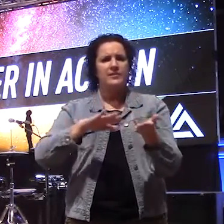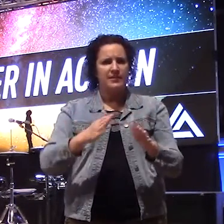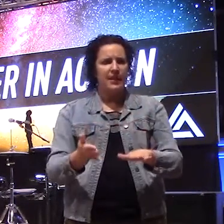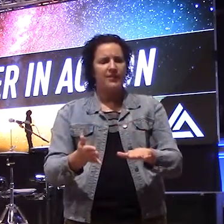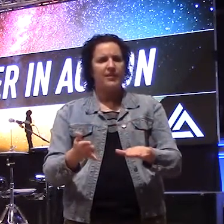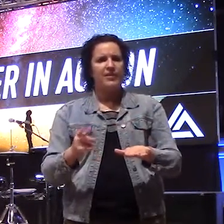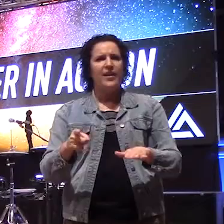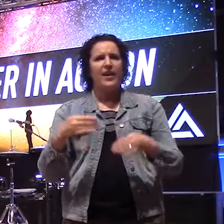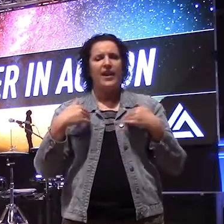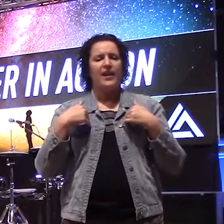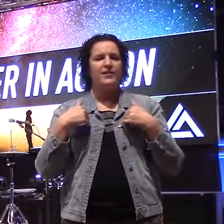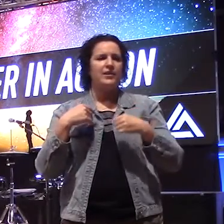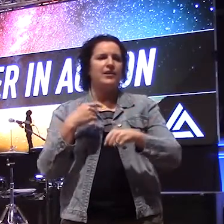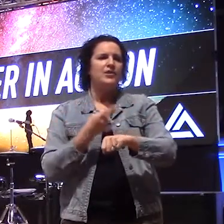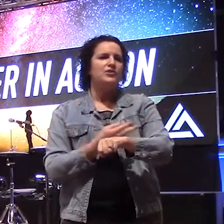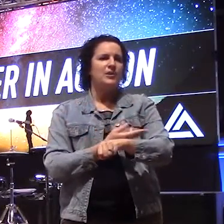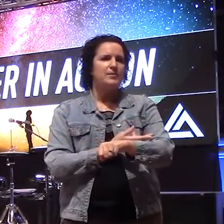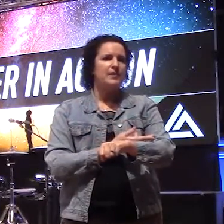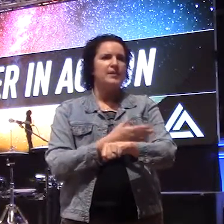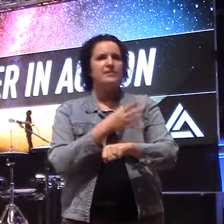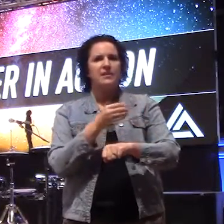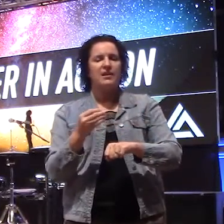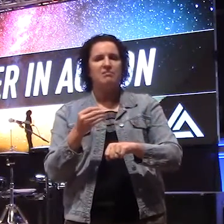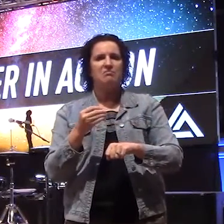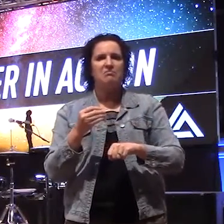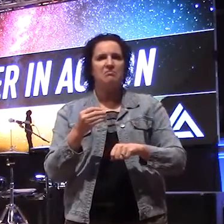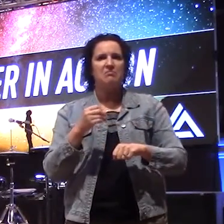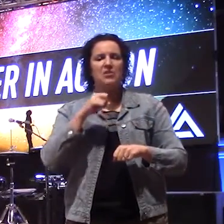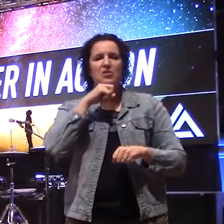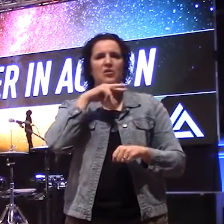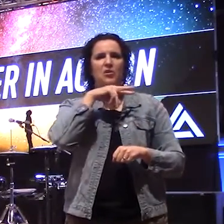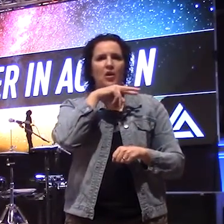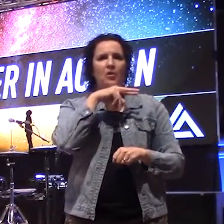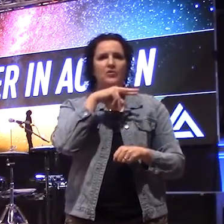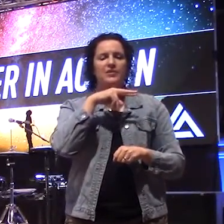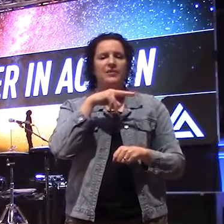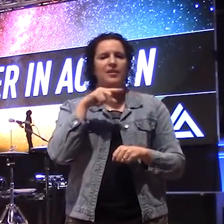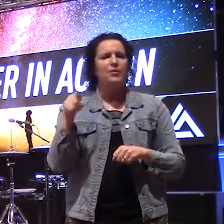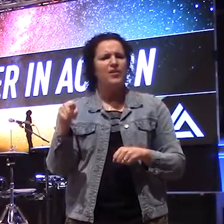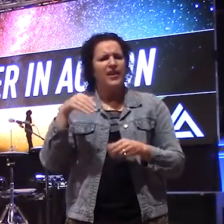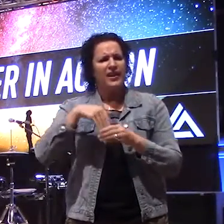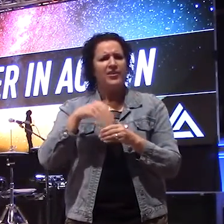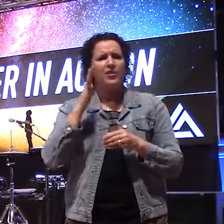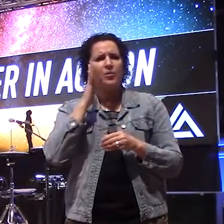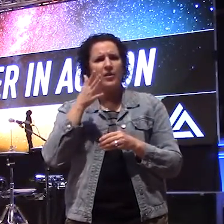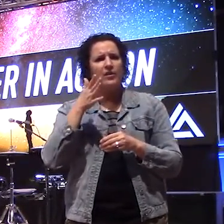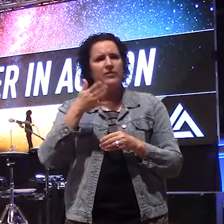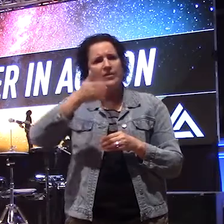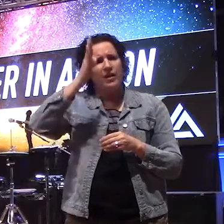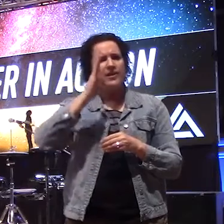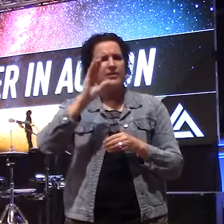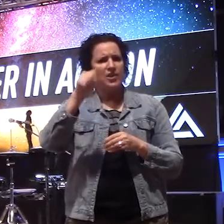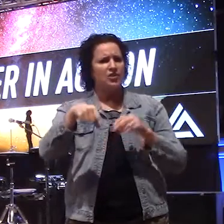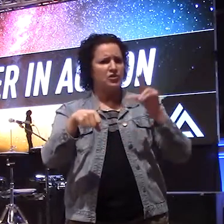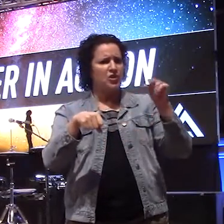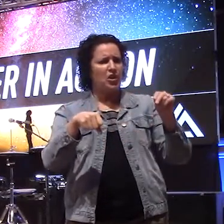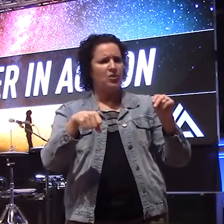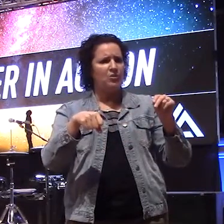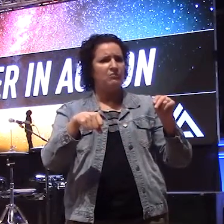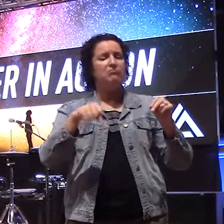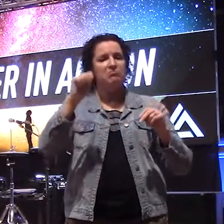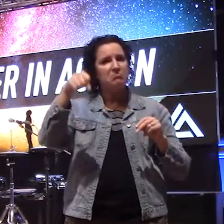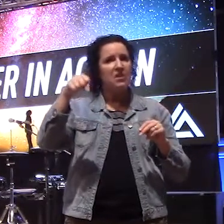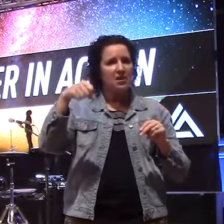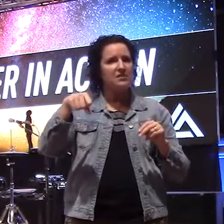and goatskins, being destitute, afflicted, and ill-treated. Were they in the will of God, yes or no? Yes,